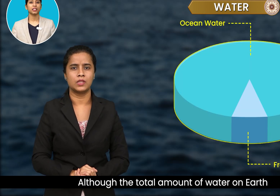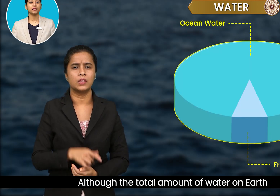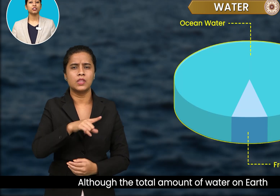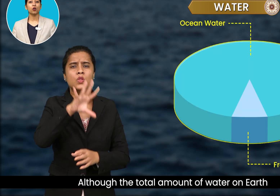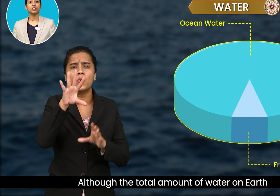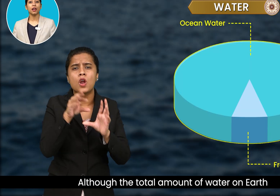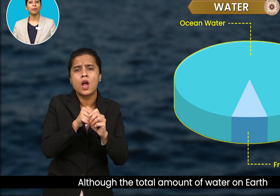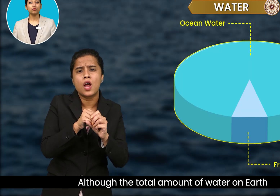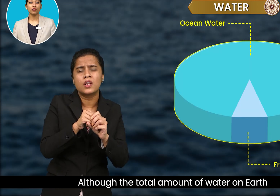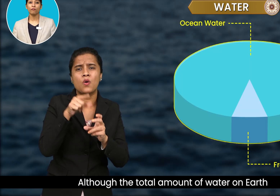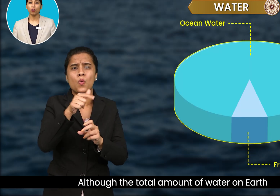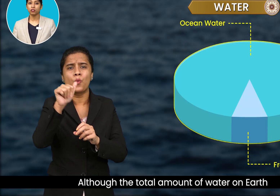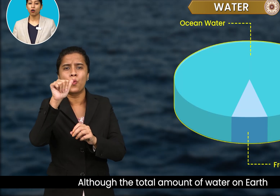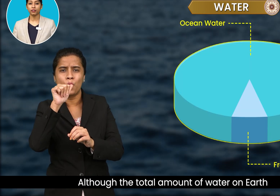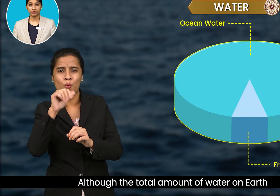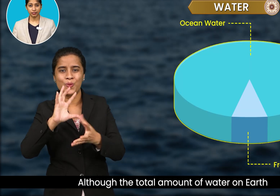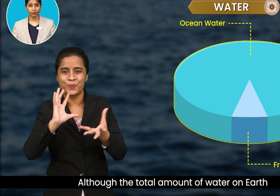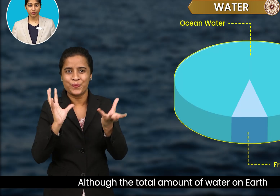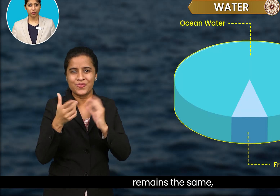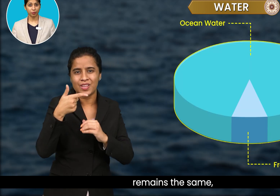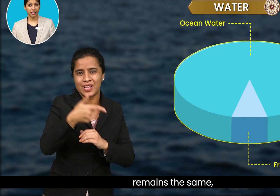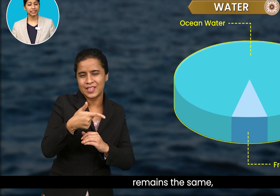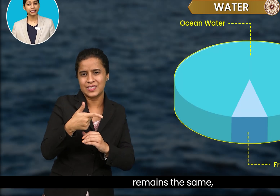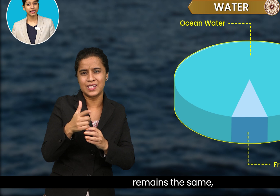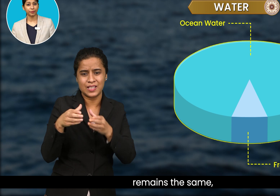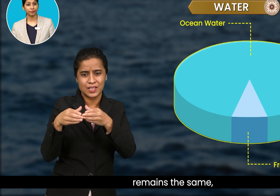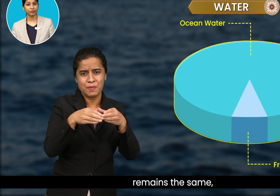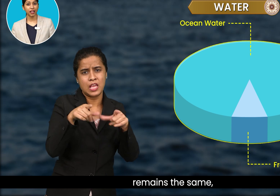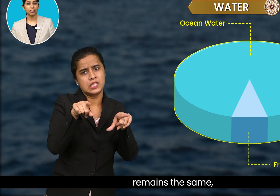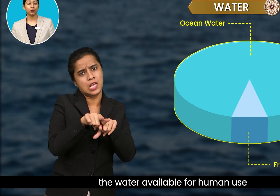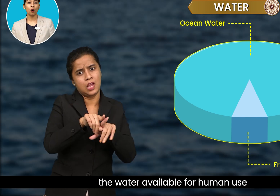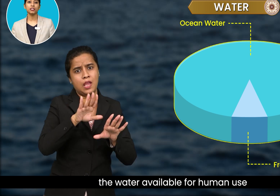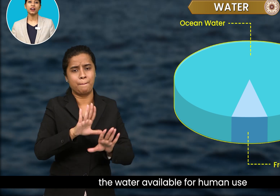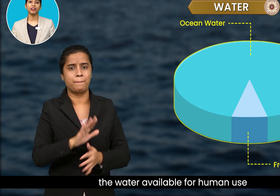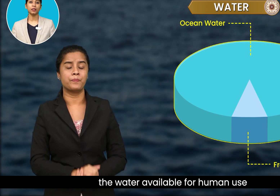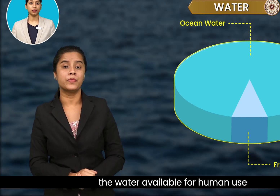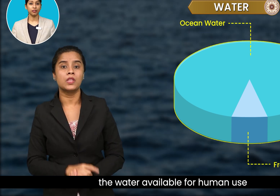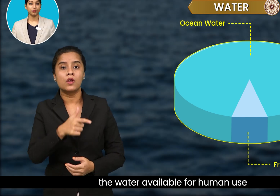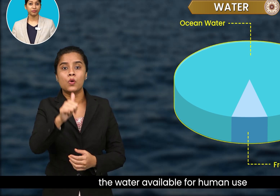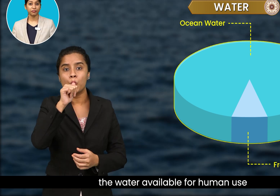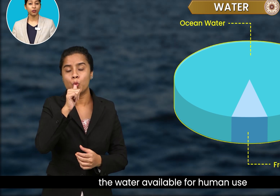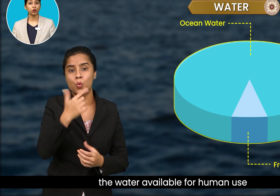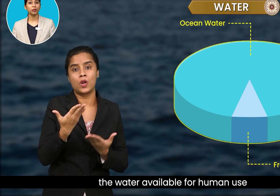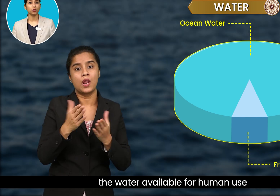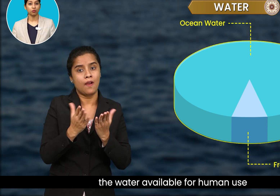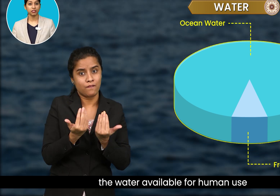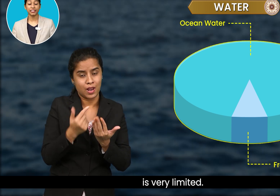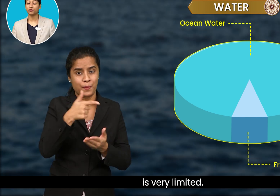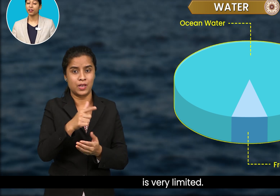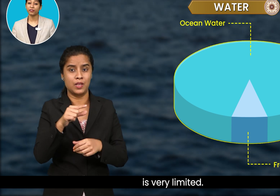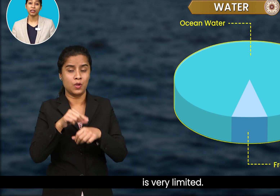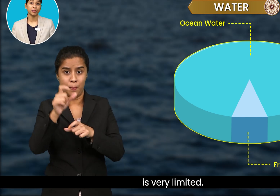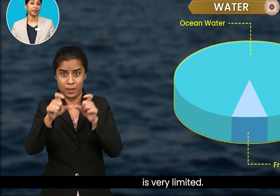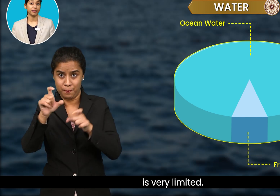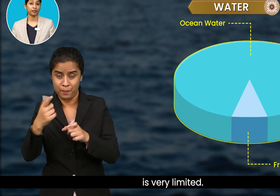Although the total amount of water on earth remains the same, the water available for human use